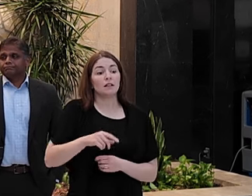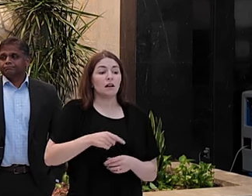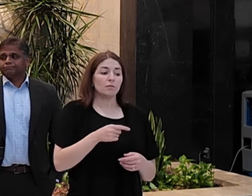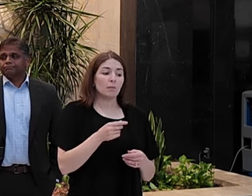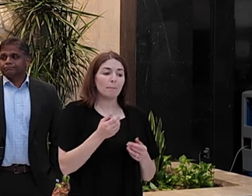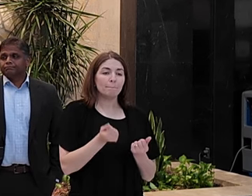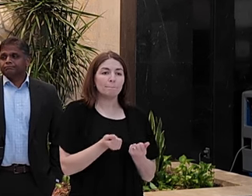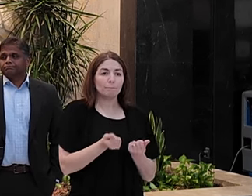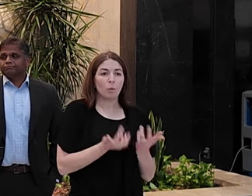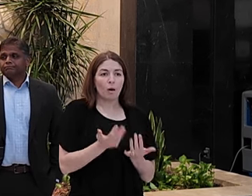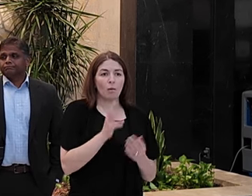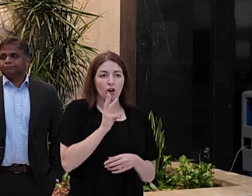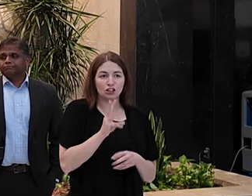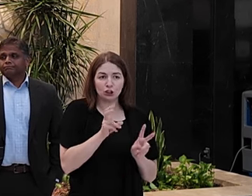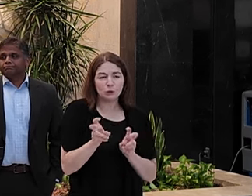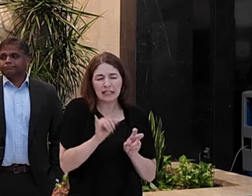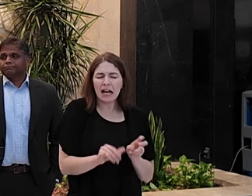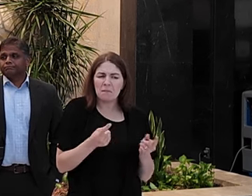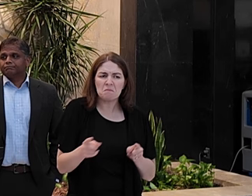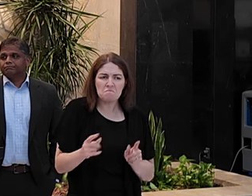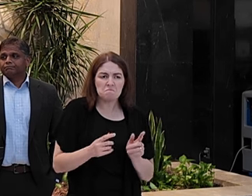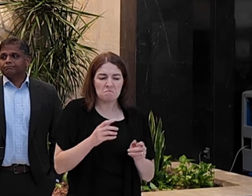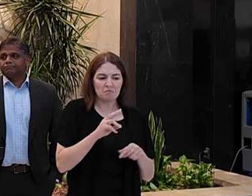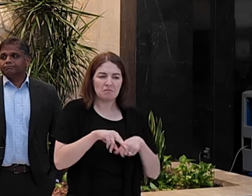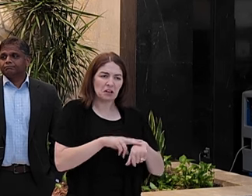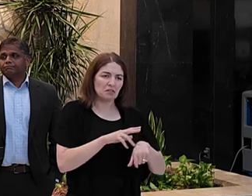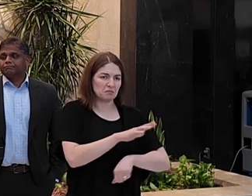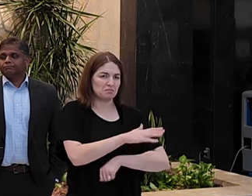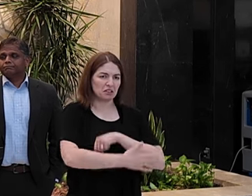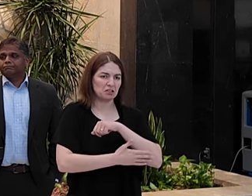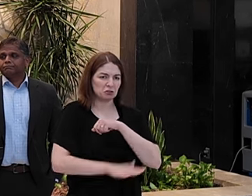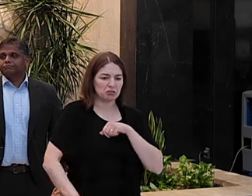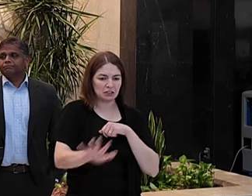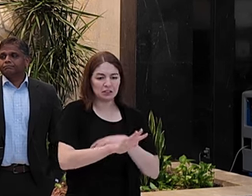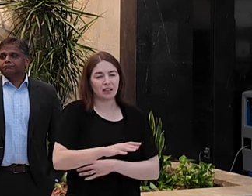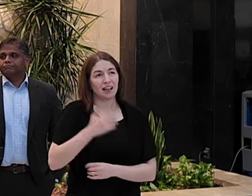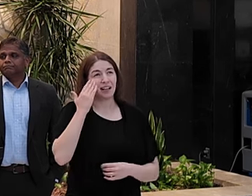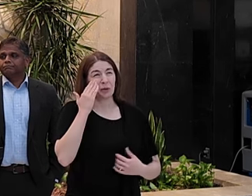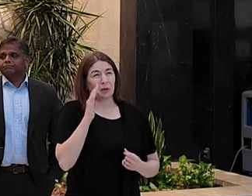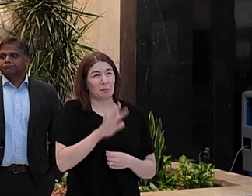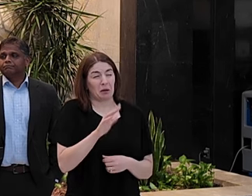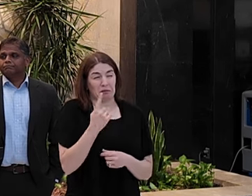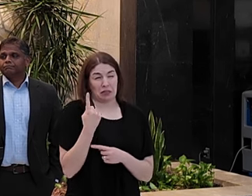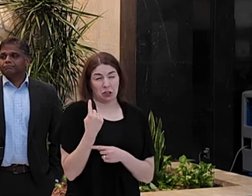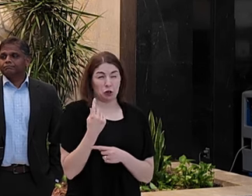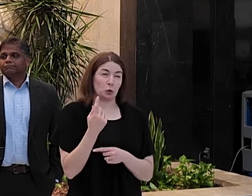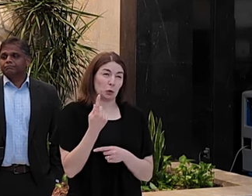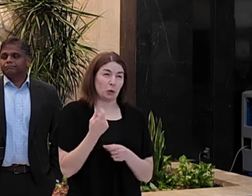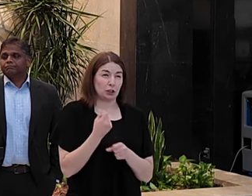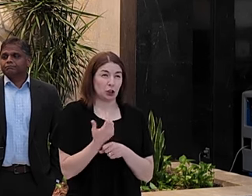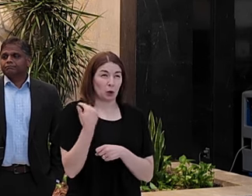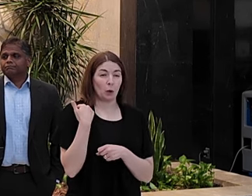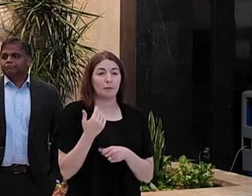routinely nationwide. You can go look at the statistics. I believe last year or the year before, there's about 7,000-ish boil water notices